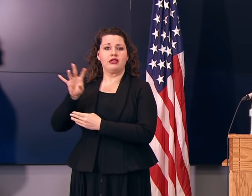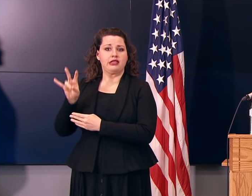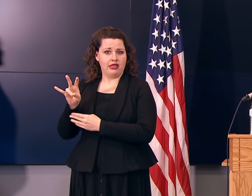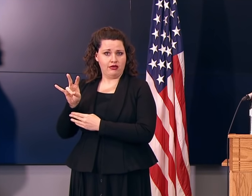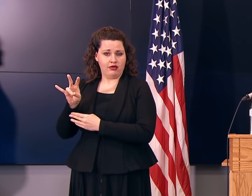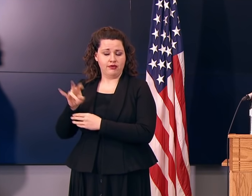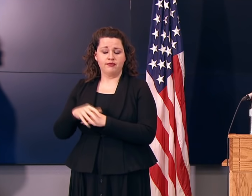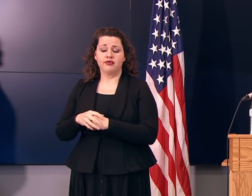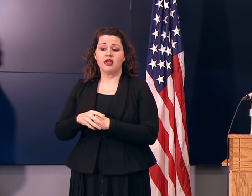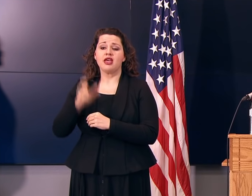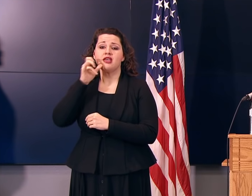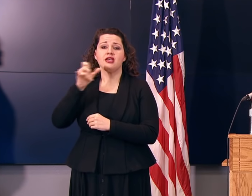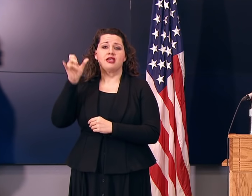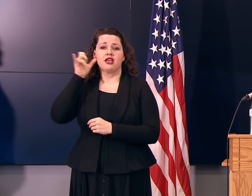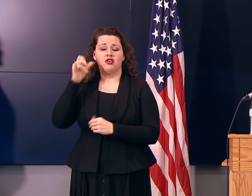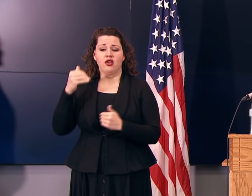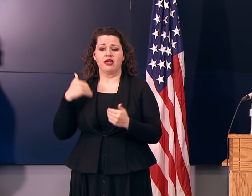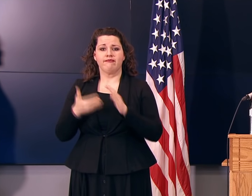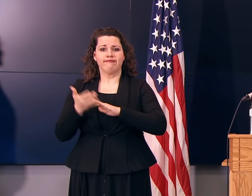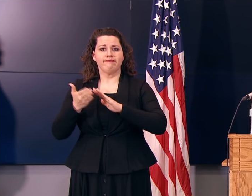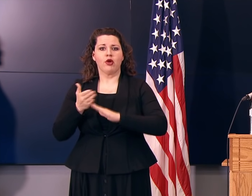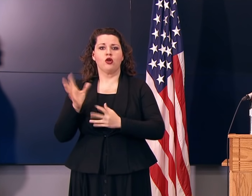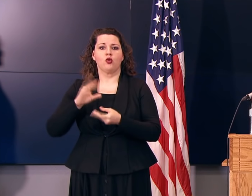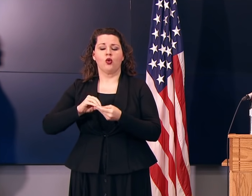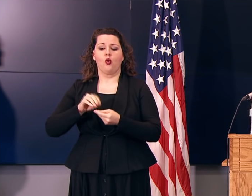33,447. Yesterday, we ran a total of